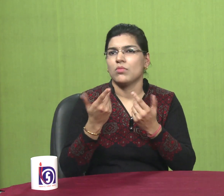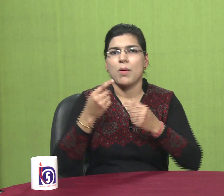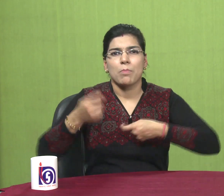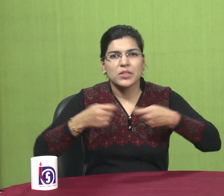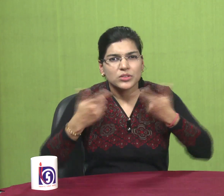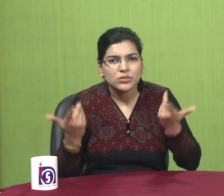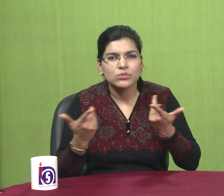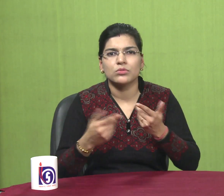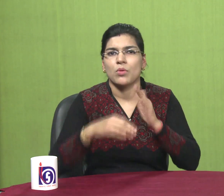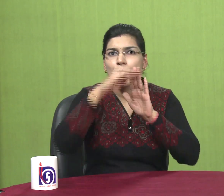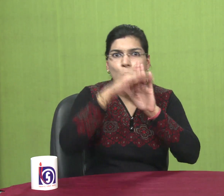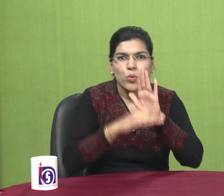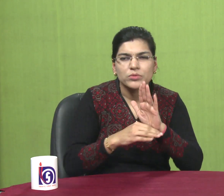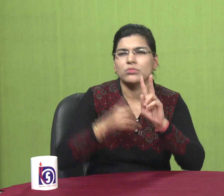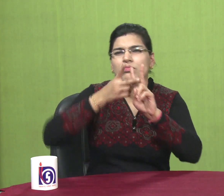It could be any business,